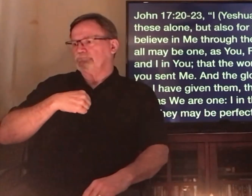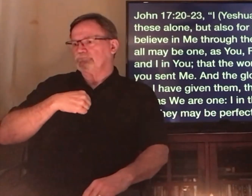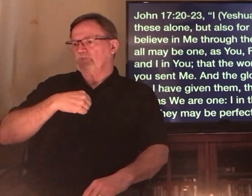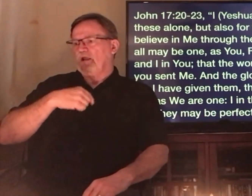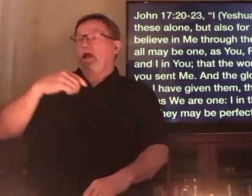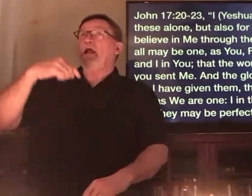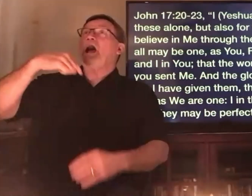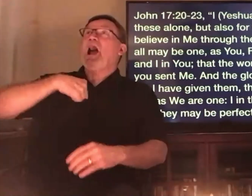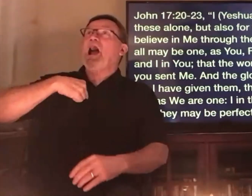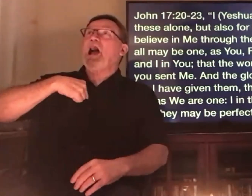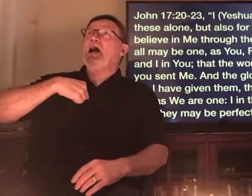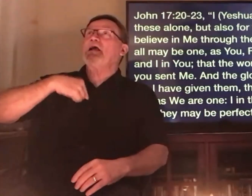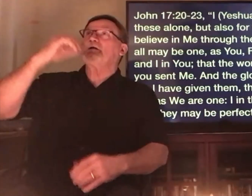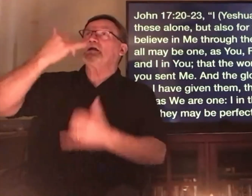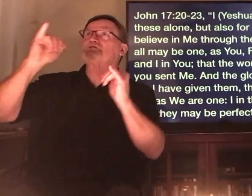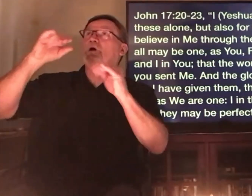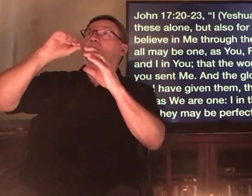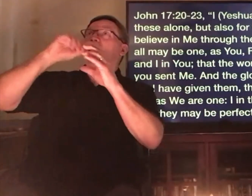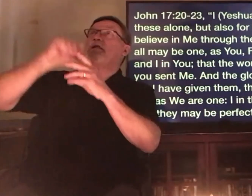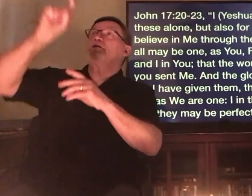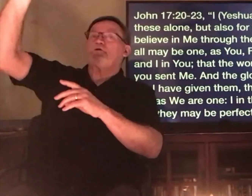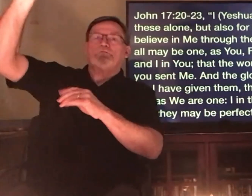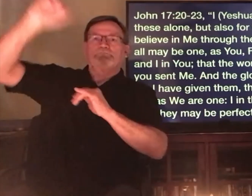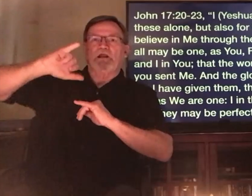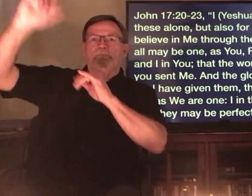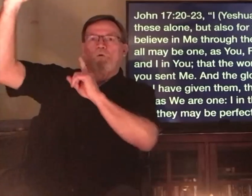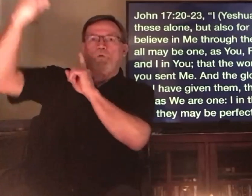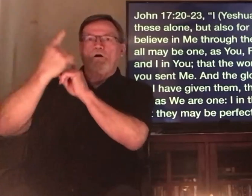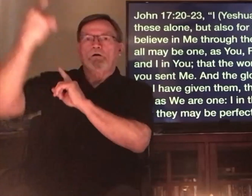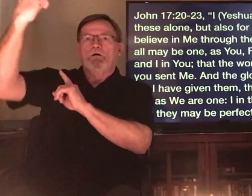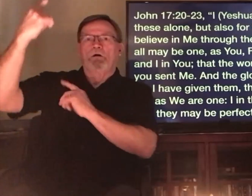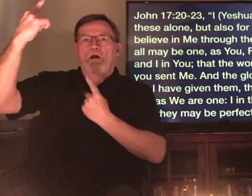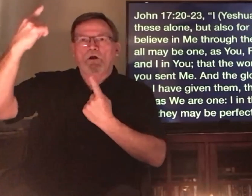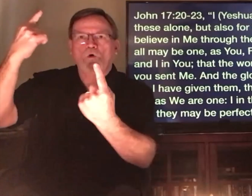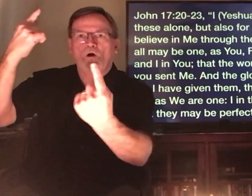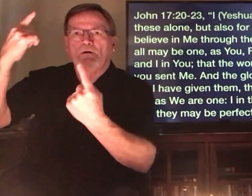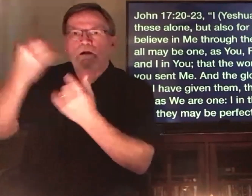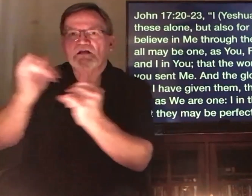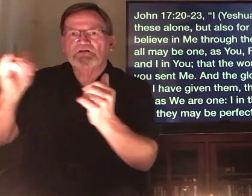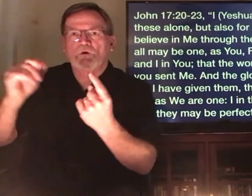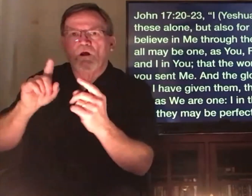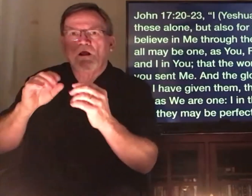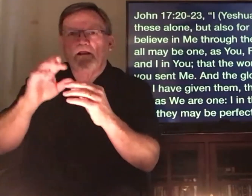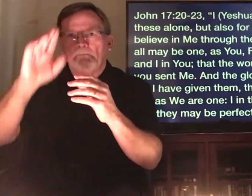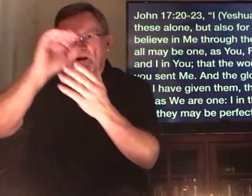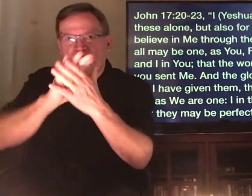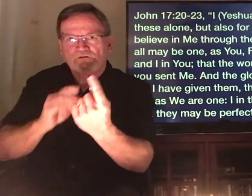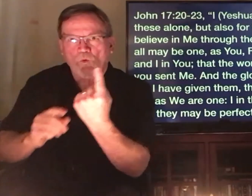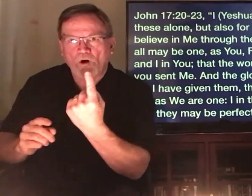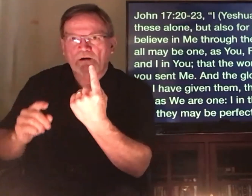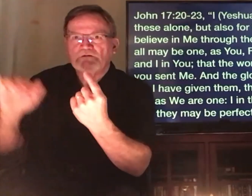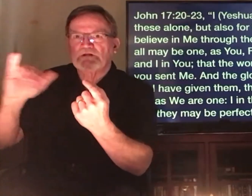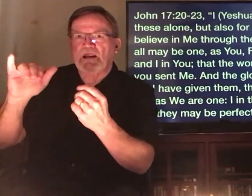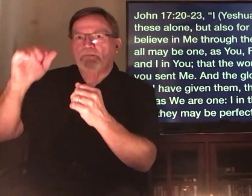calling, one Lord, one faith, one baptism, one God, and Father of